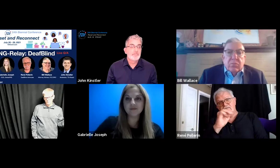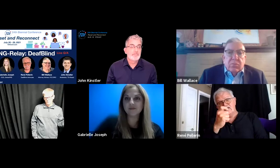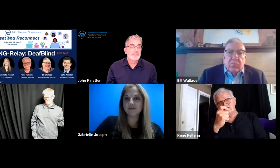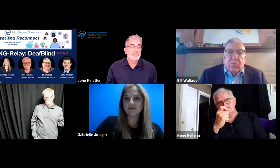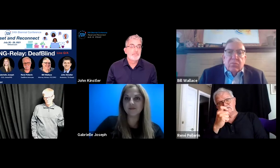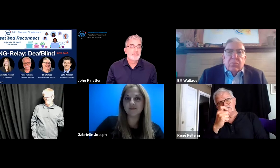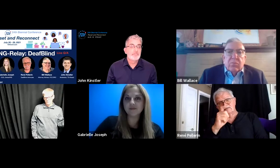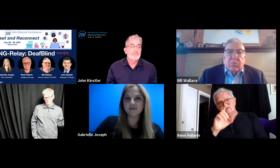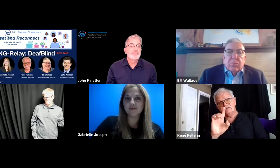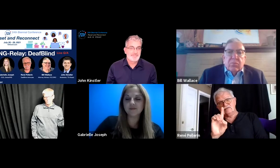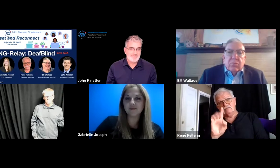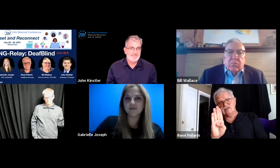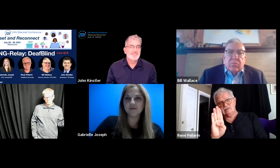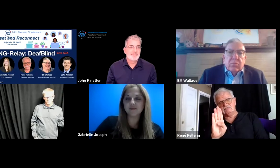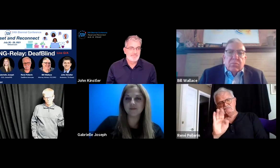VRS called